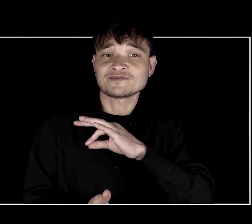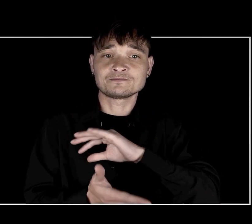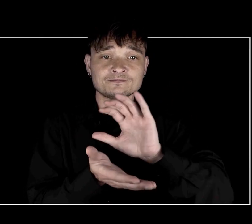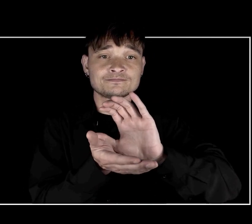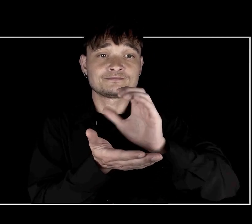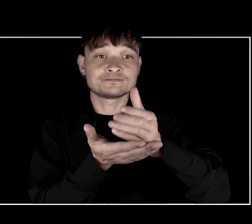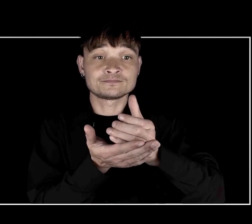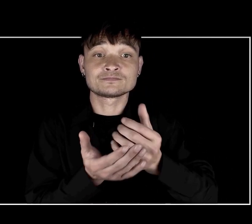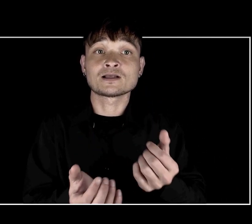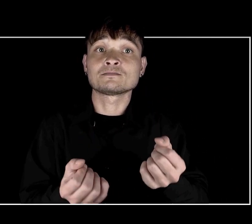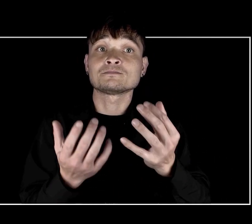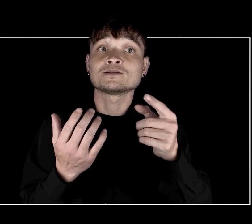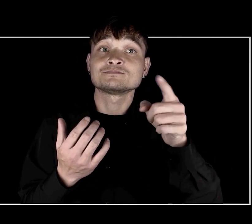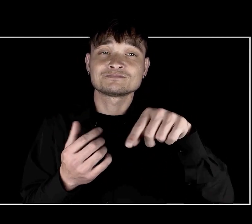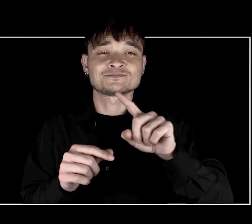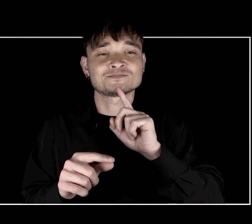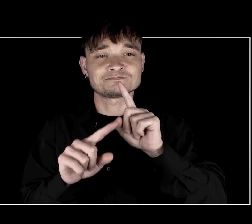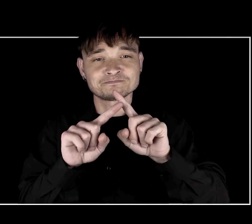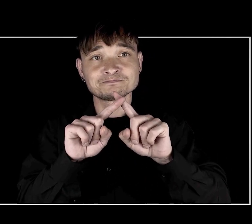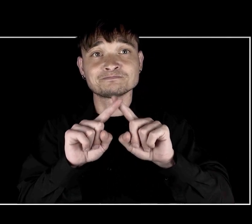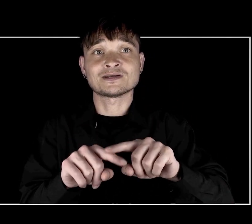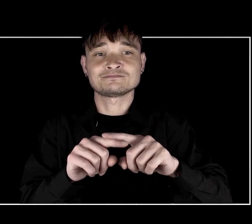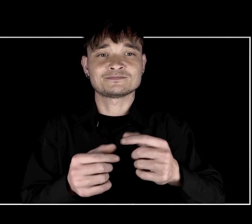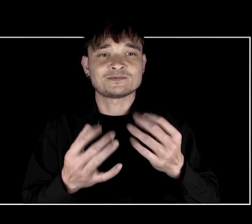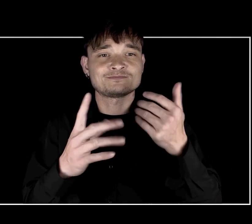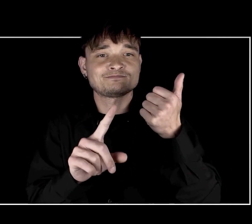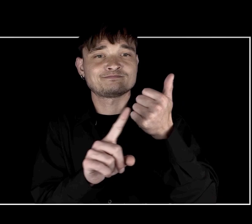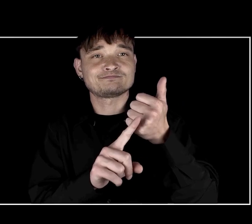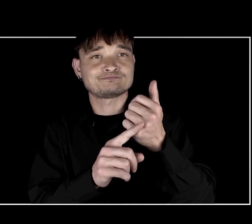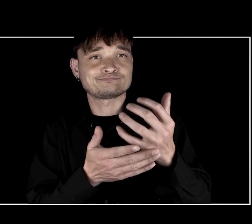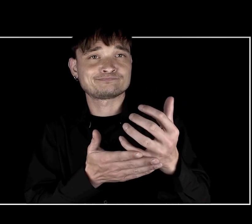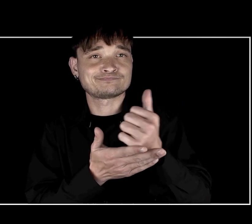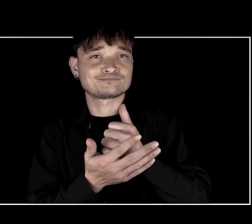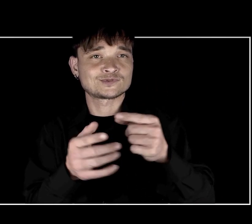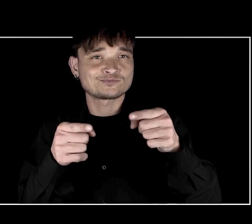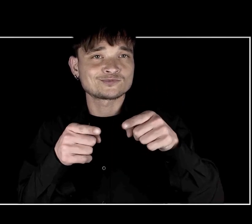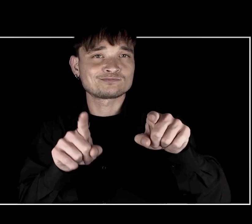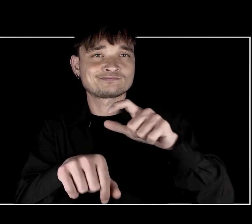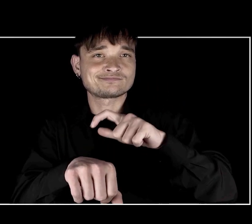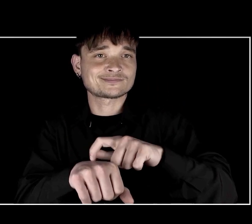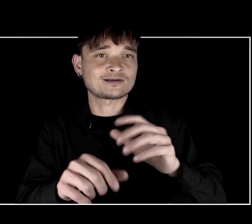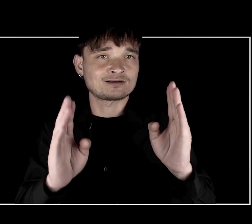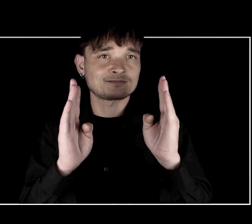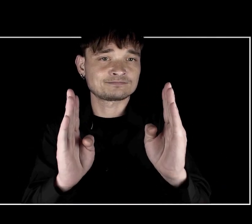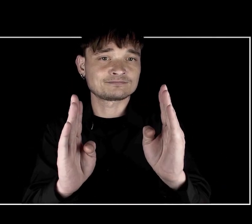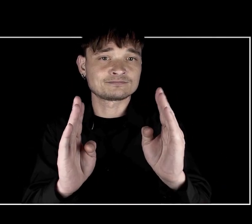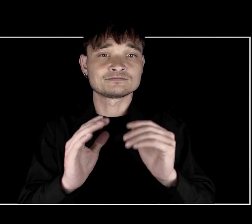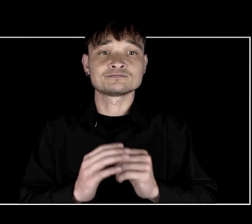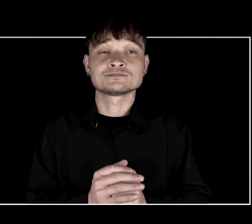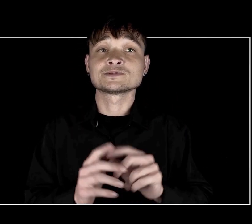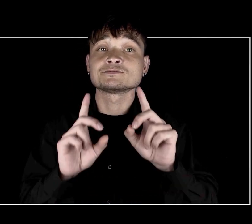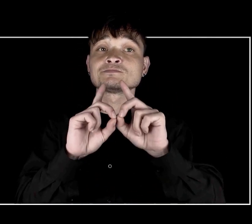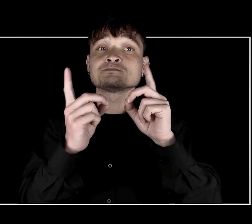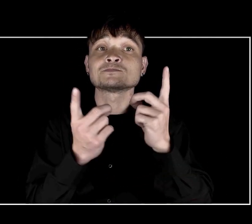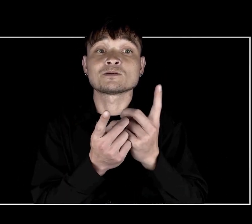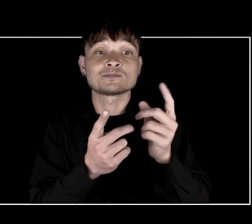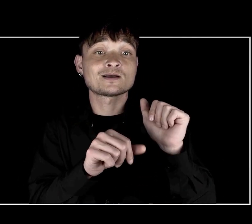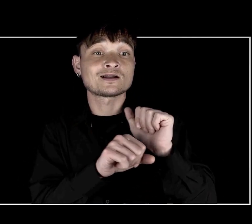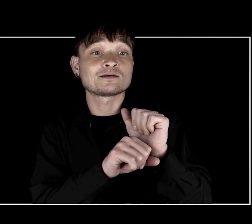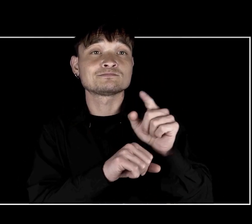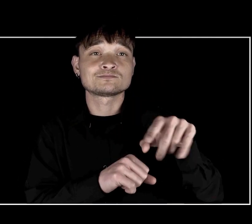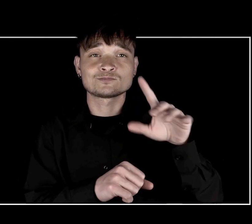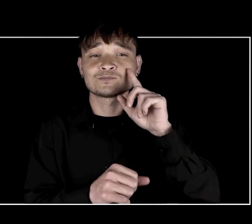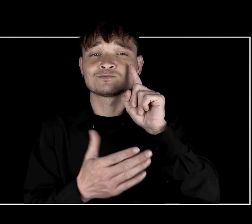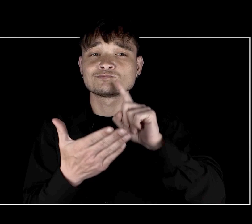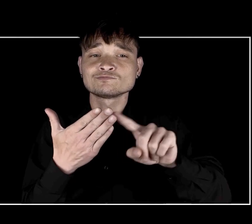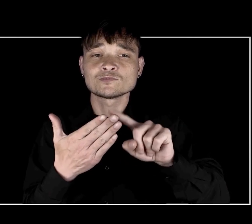The amount you'll be paid each week depends on how much you earned during a certain period. The Department of Labor checks your wages